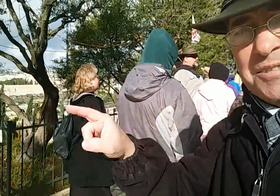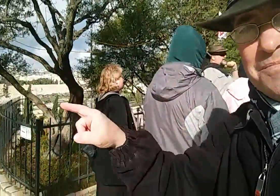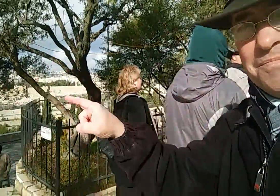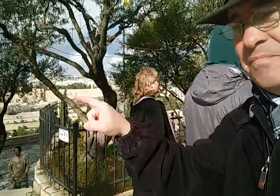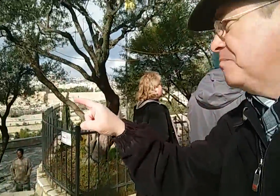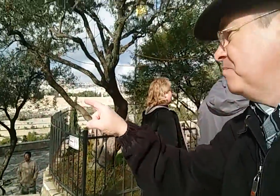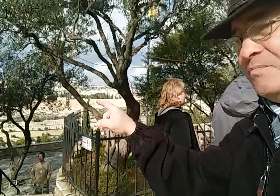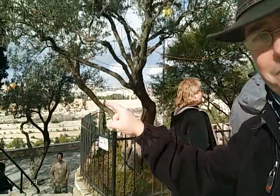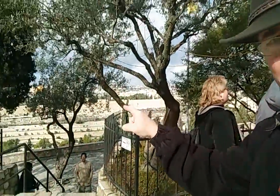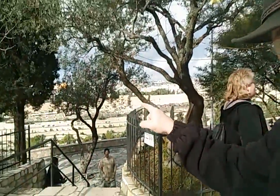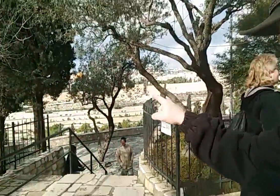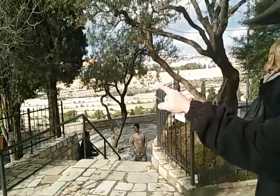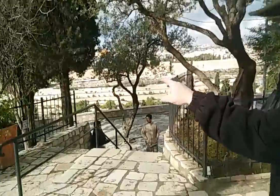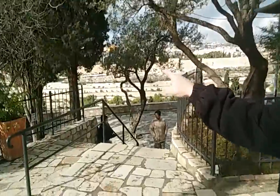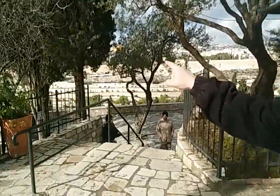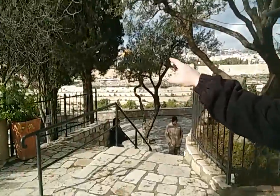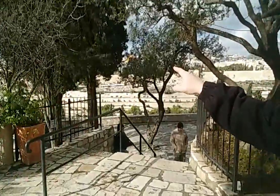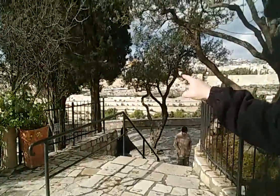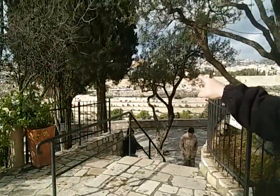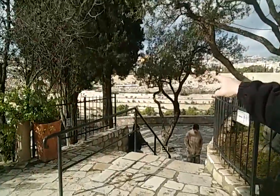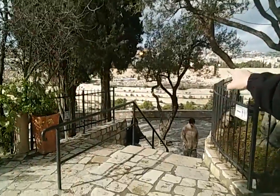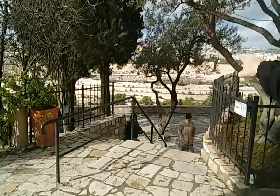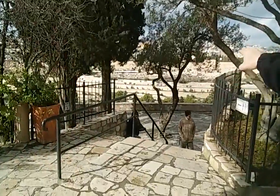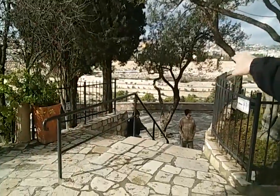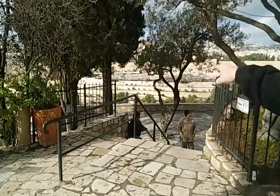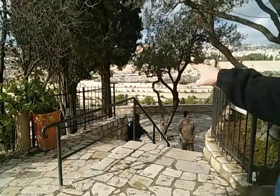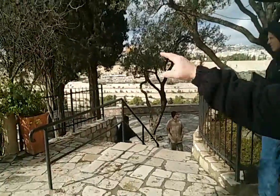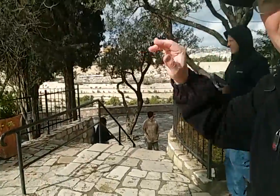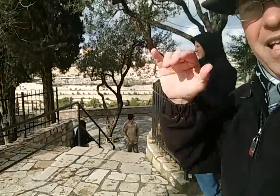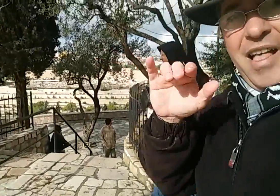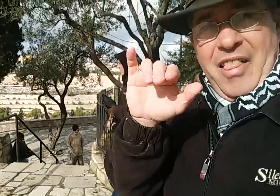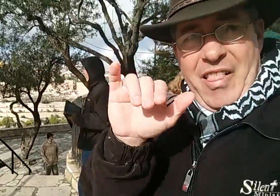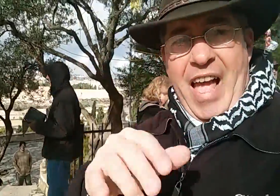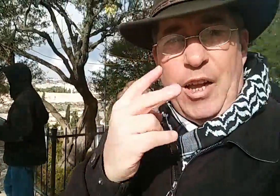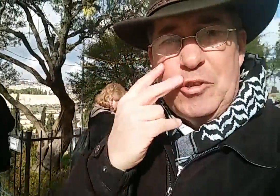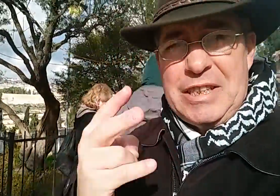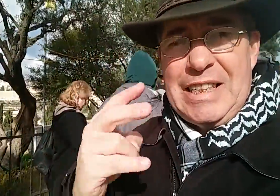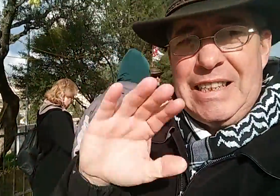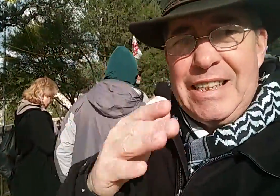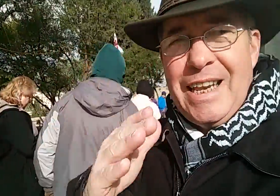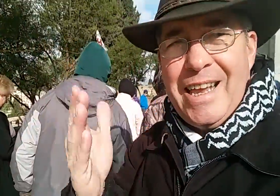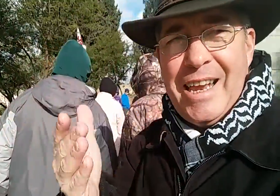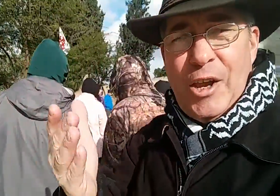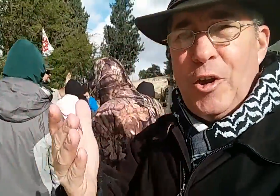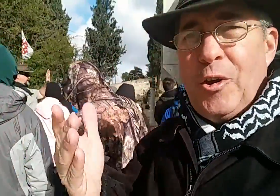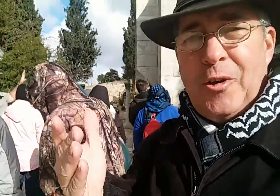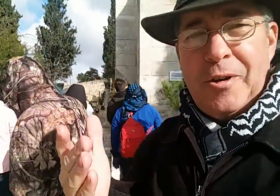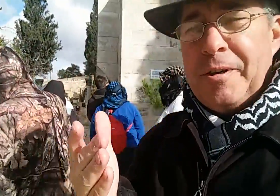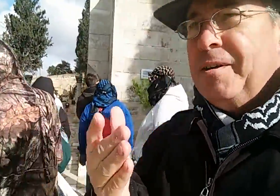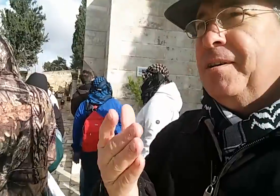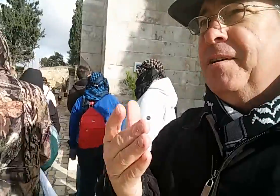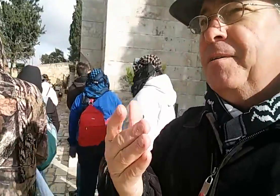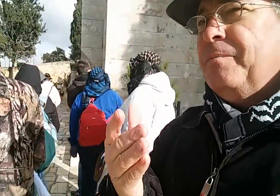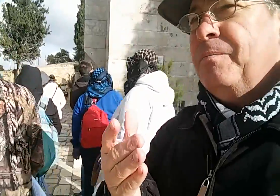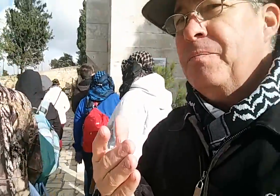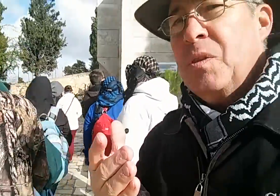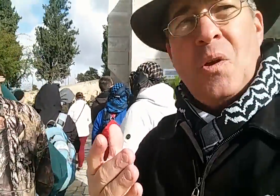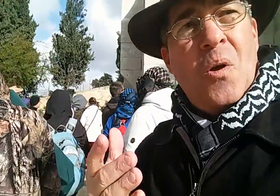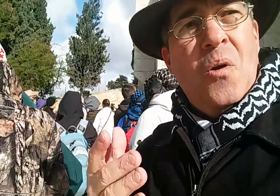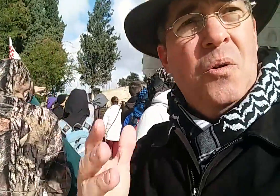From this area, you can look over and see Jerusalem very easily. You can see the city easily from